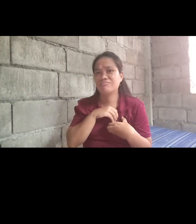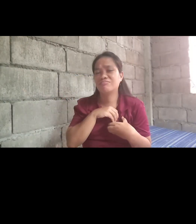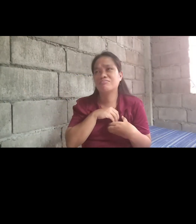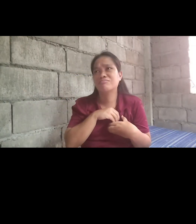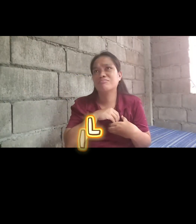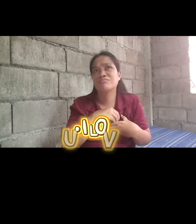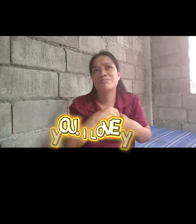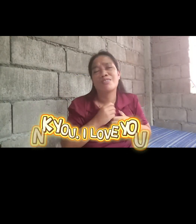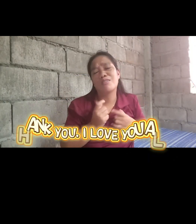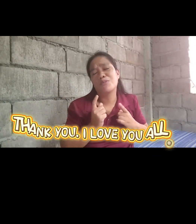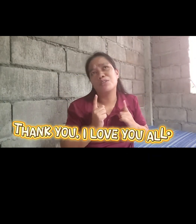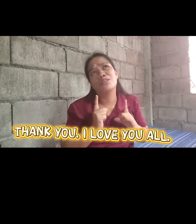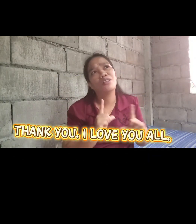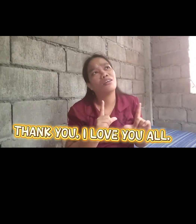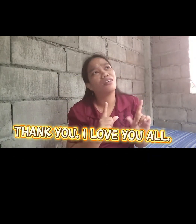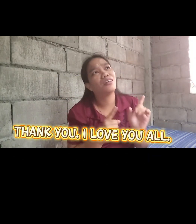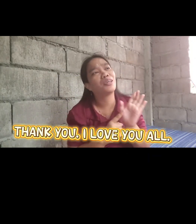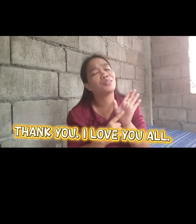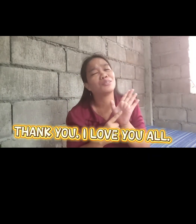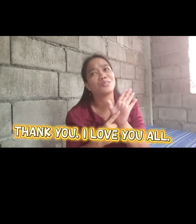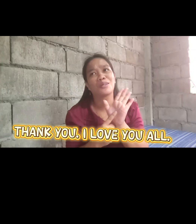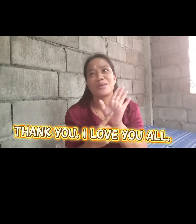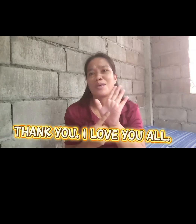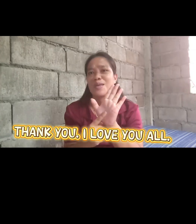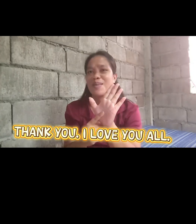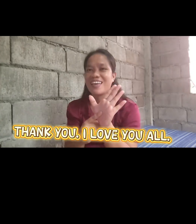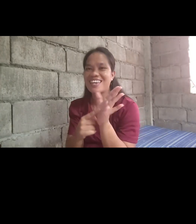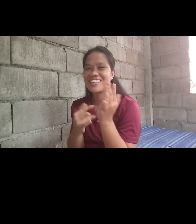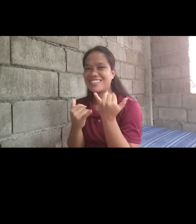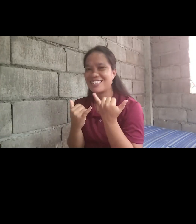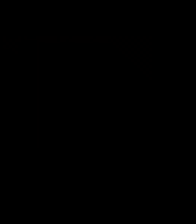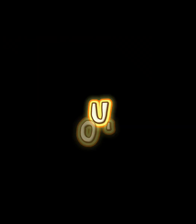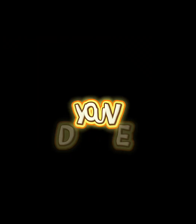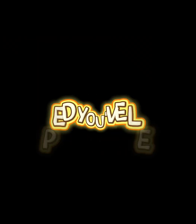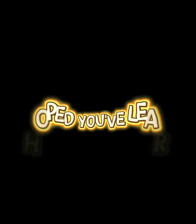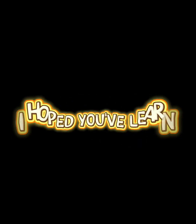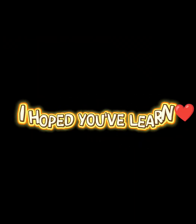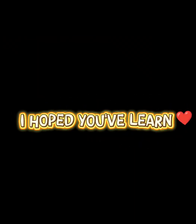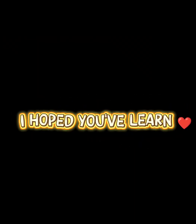So credit to them and I love them all. Thank you so much for watching. Bye bye. I hope you've learned.